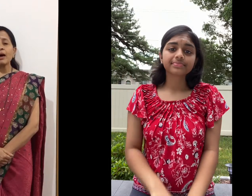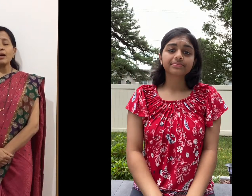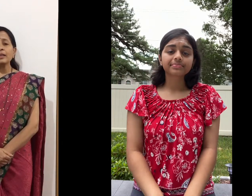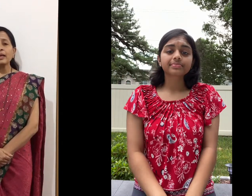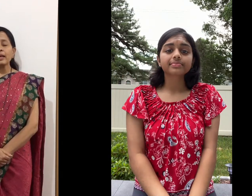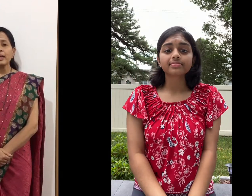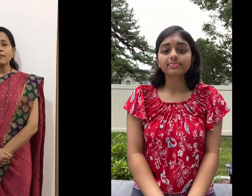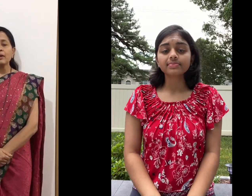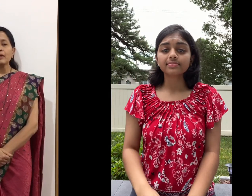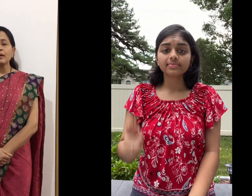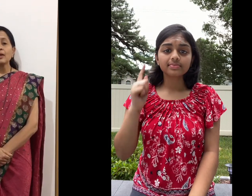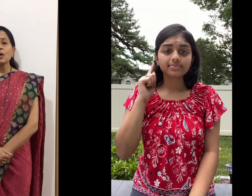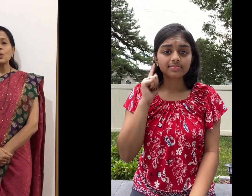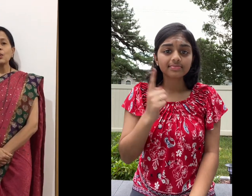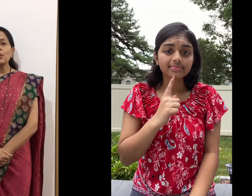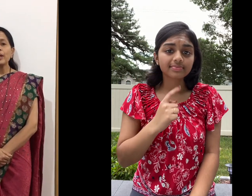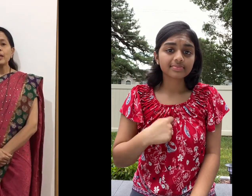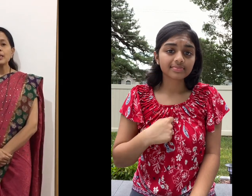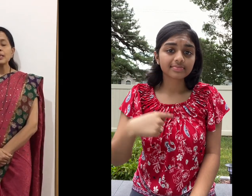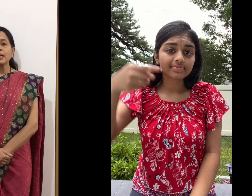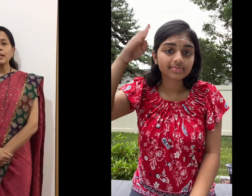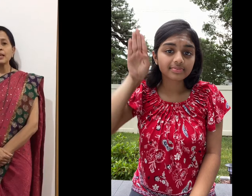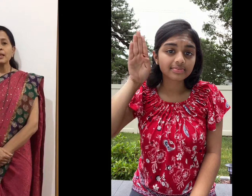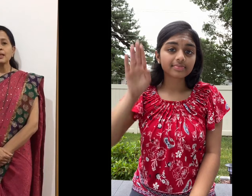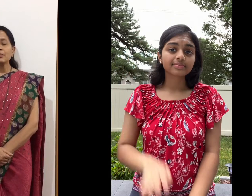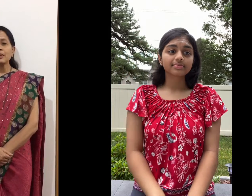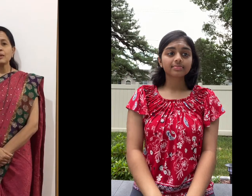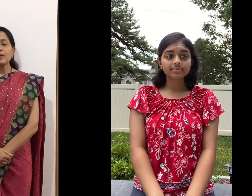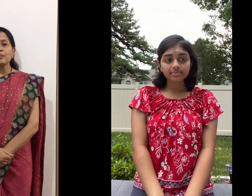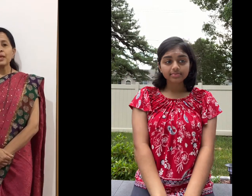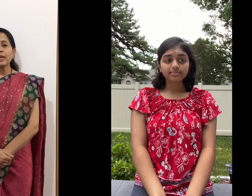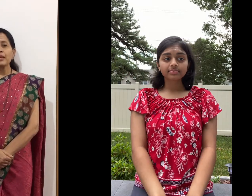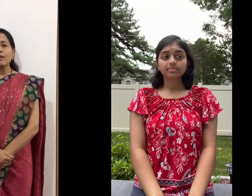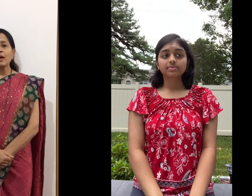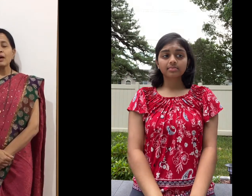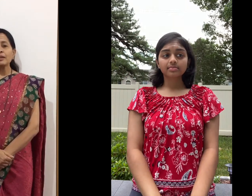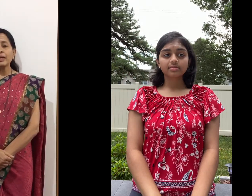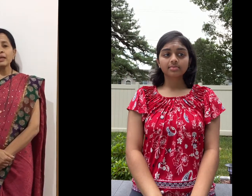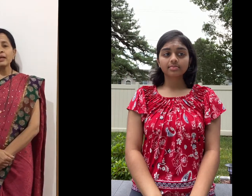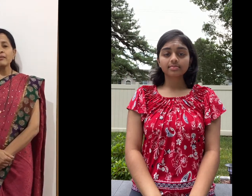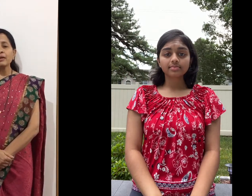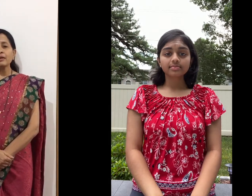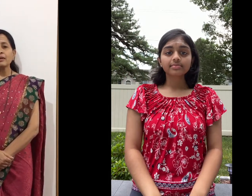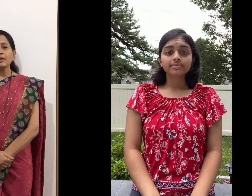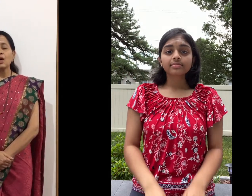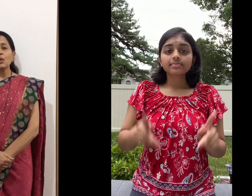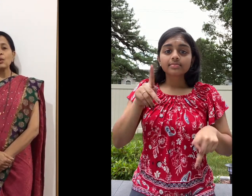Deva Deva. Kodala Sangama Deva